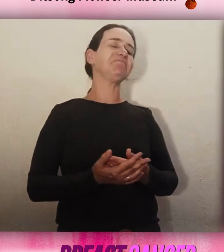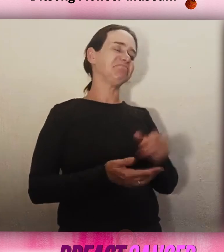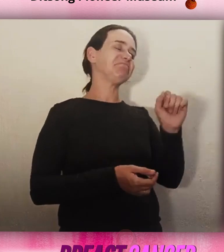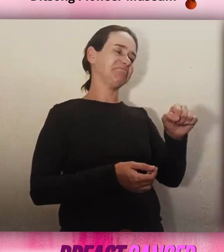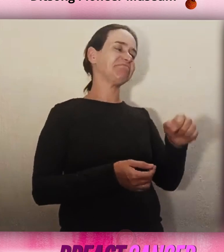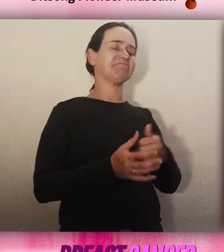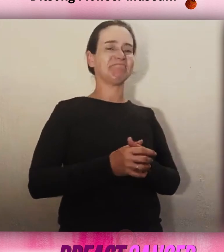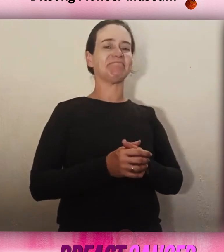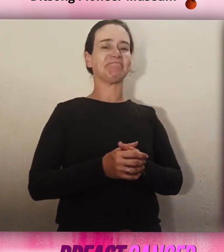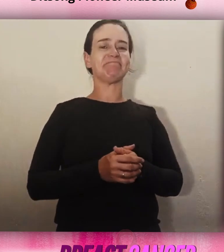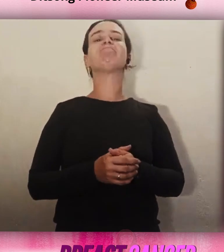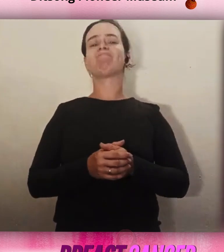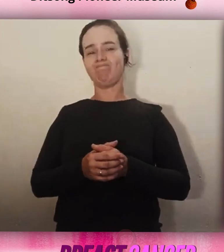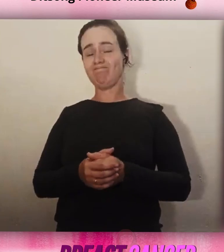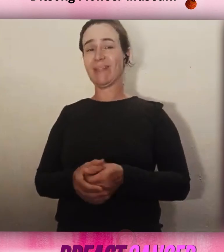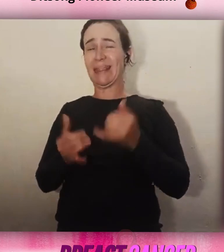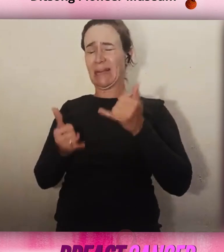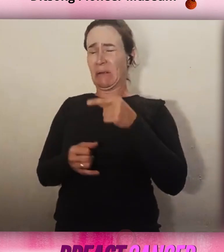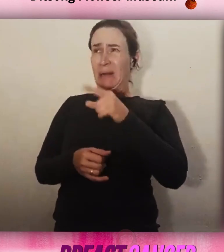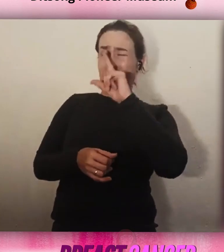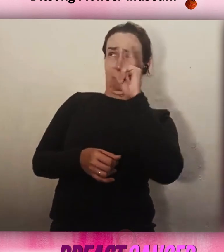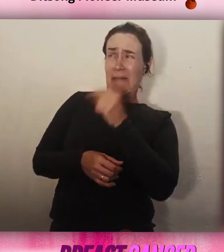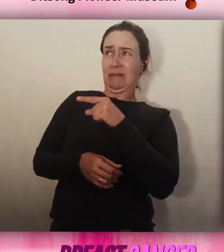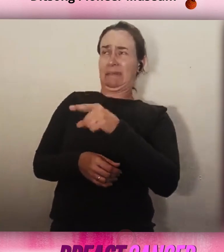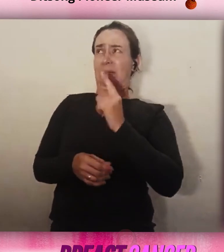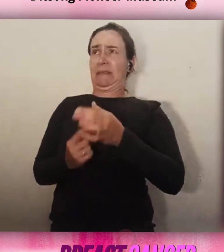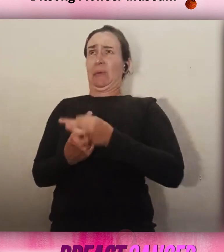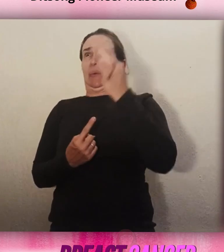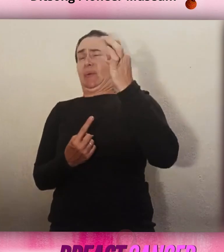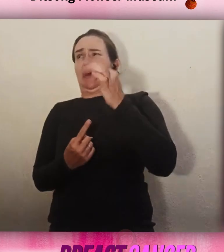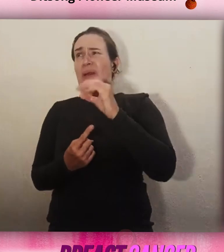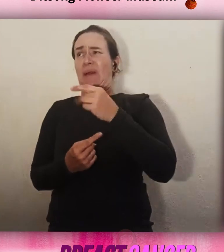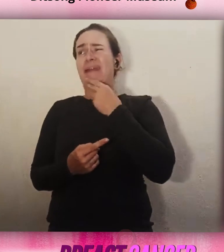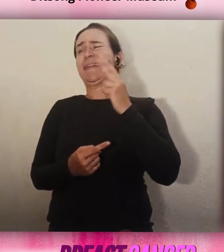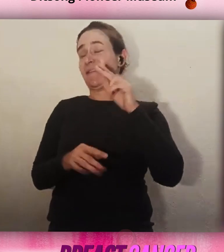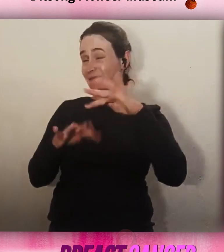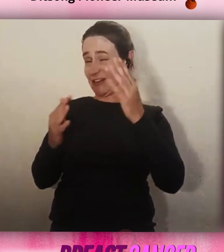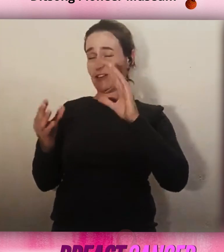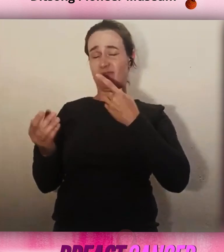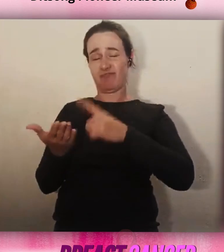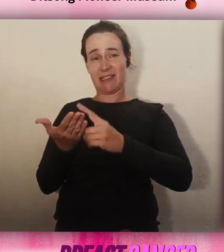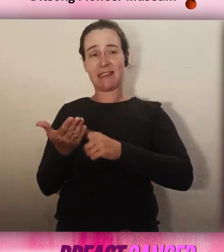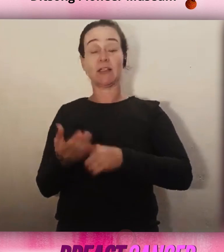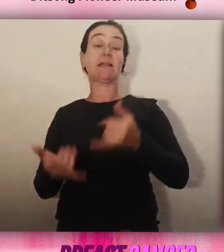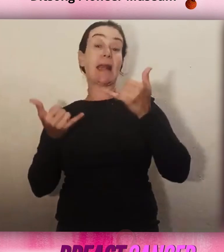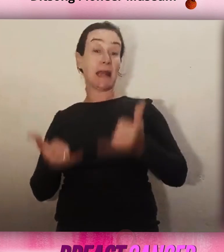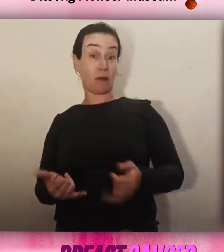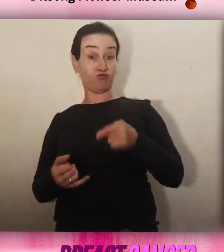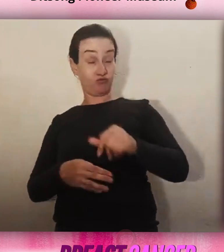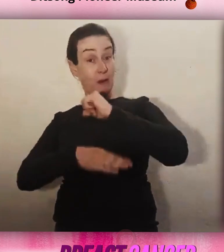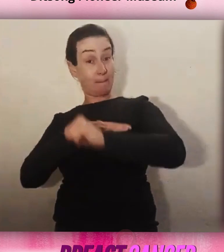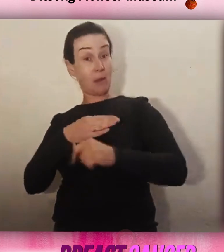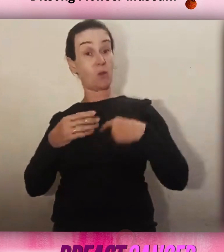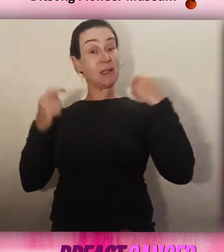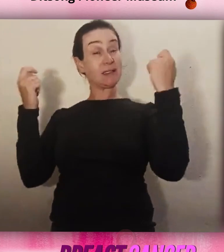deal. Yes, it I is. do. Yes. So now, since we got the awkwardness out of the way, I think the one that we're celebrating this month, the